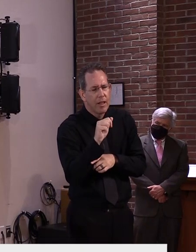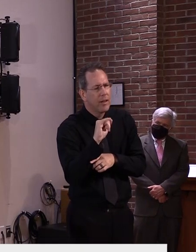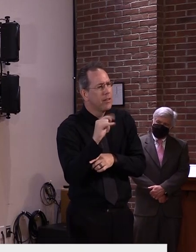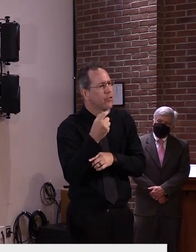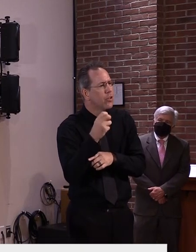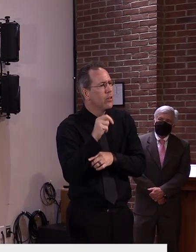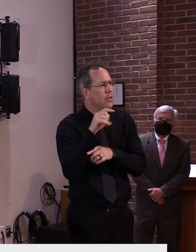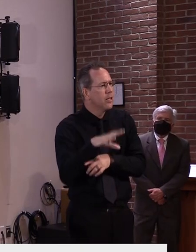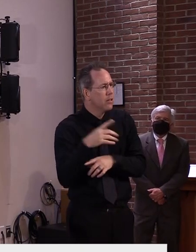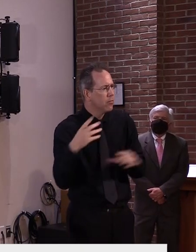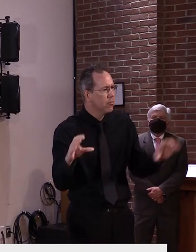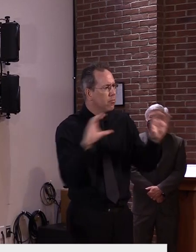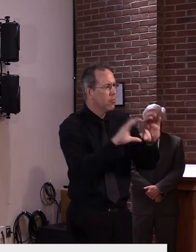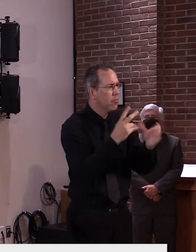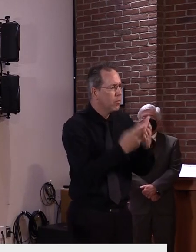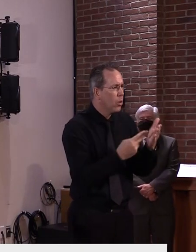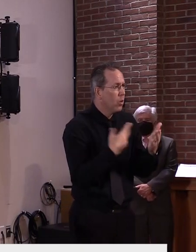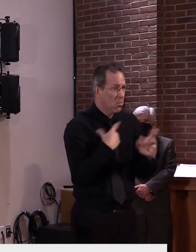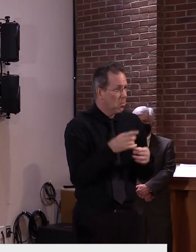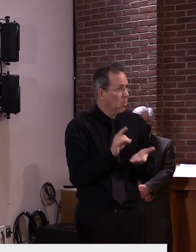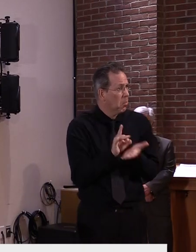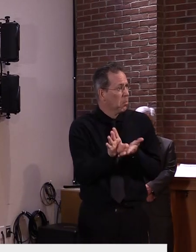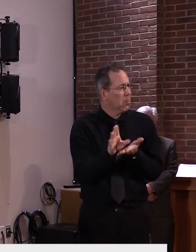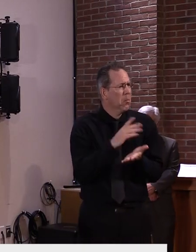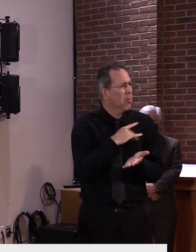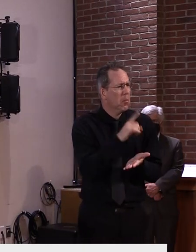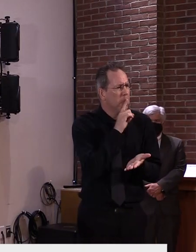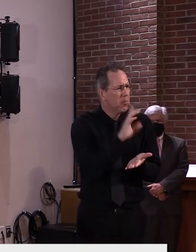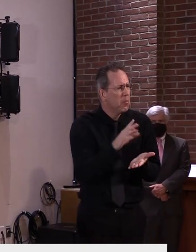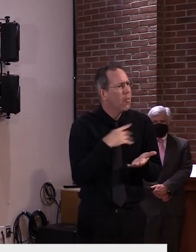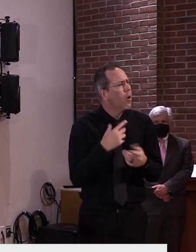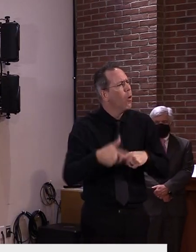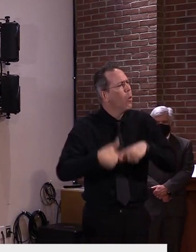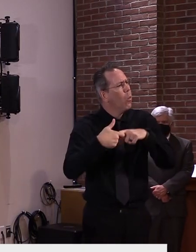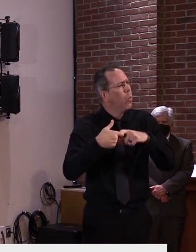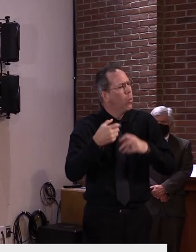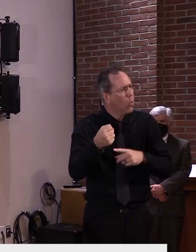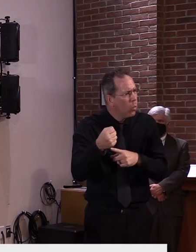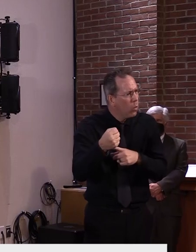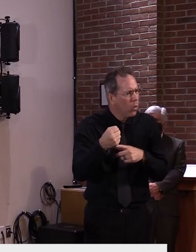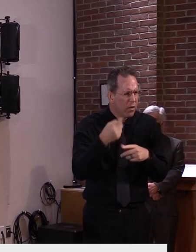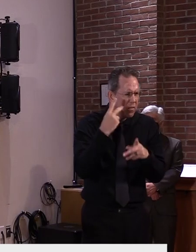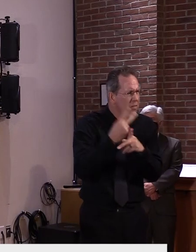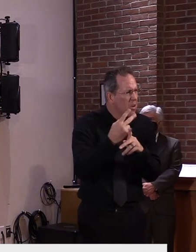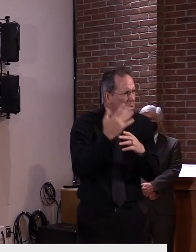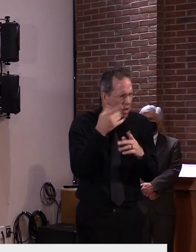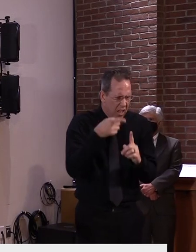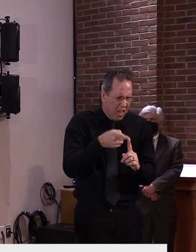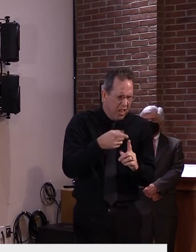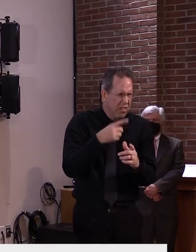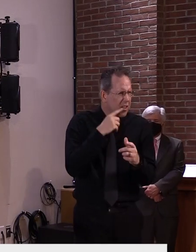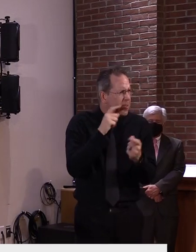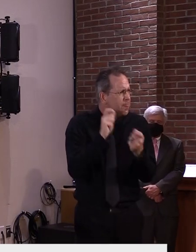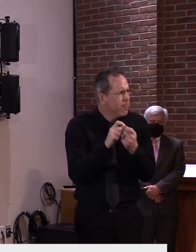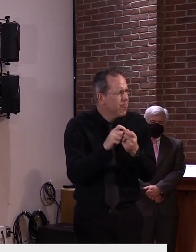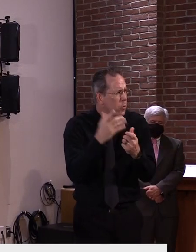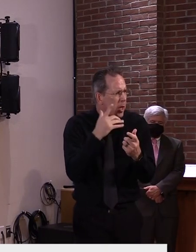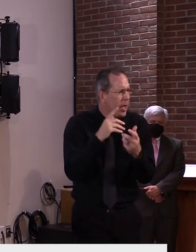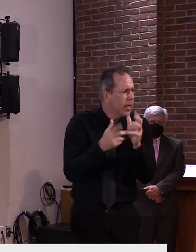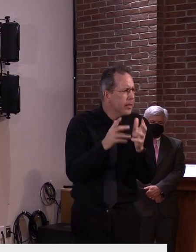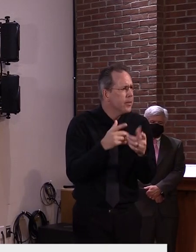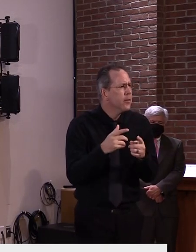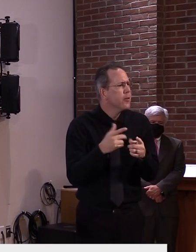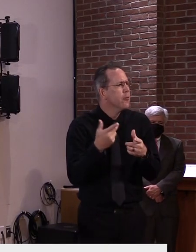the guidelines that the Association of Public Health Labs has put together and the